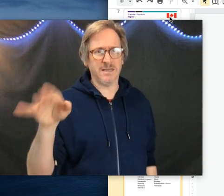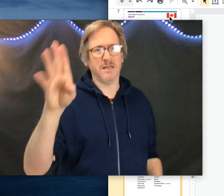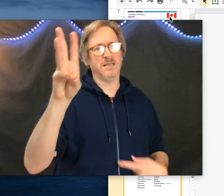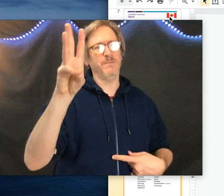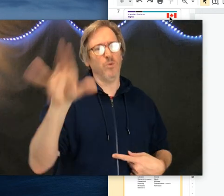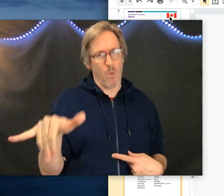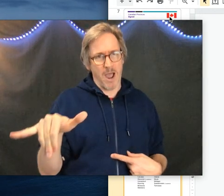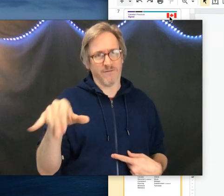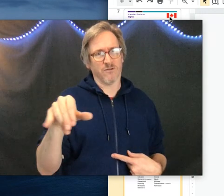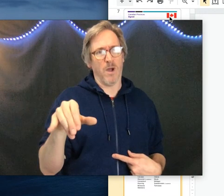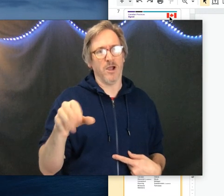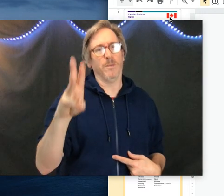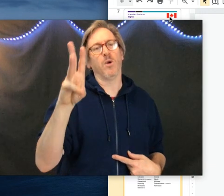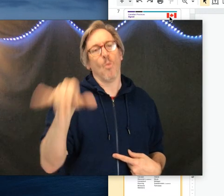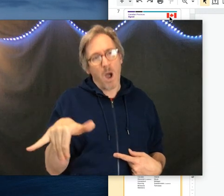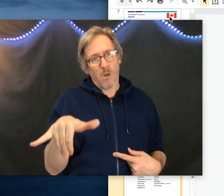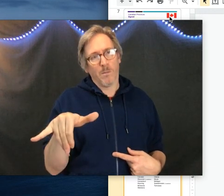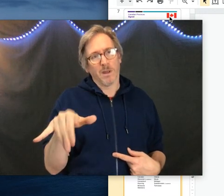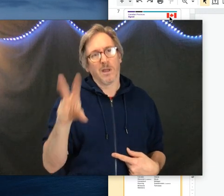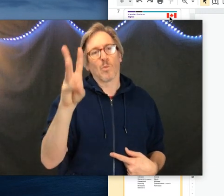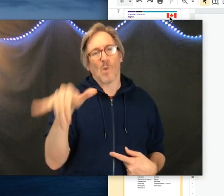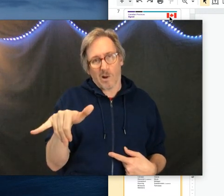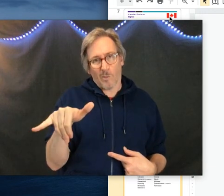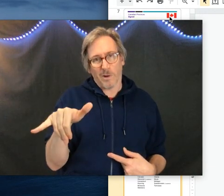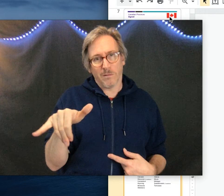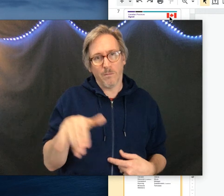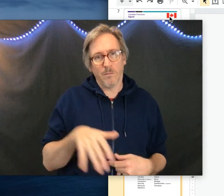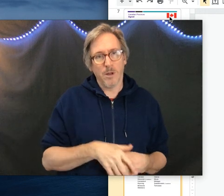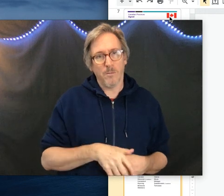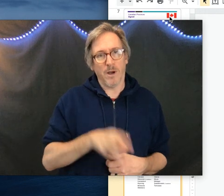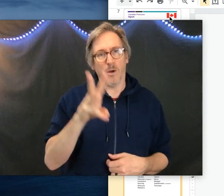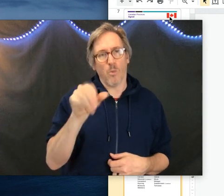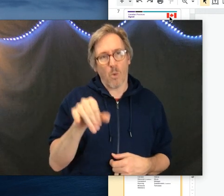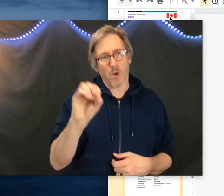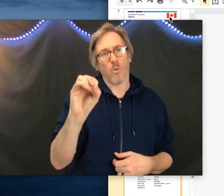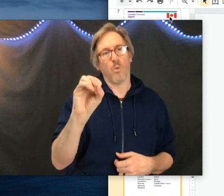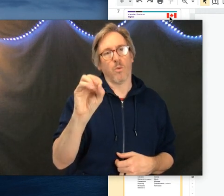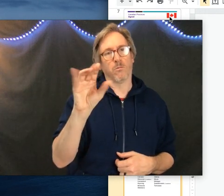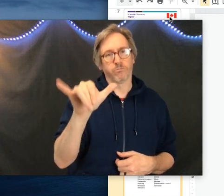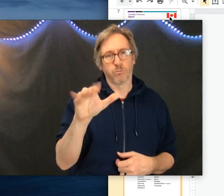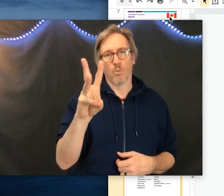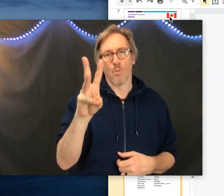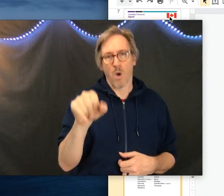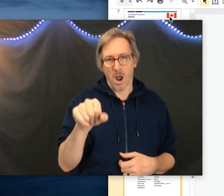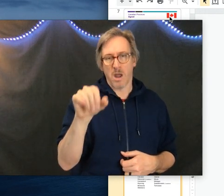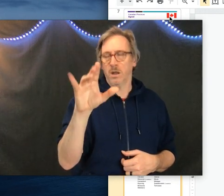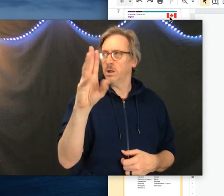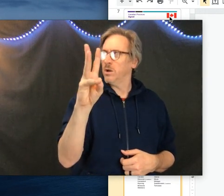WY for Wyoming. But